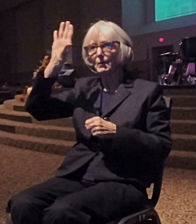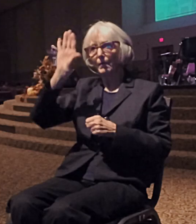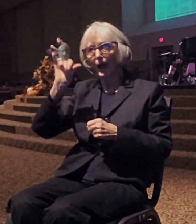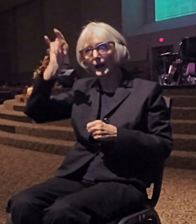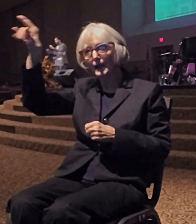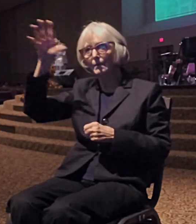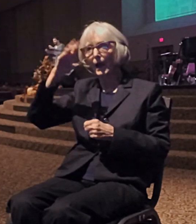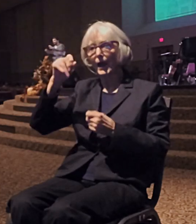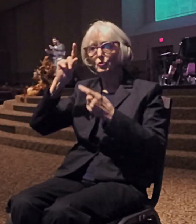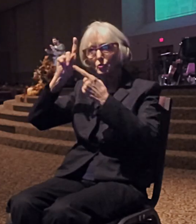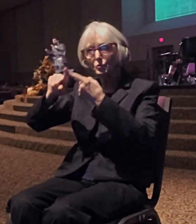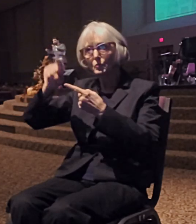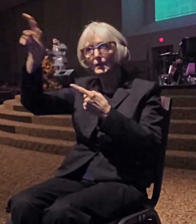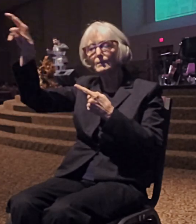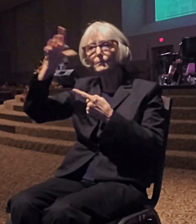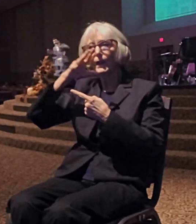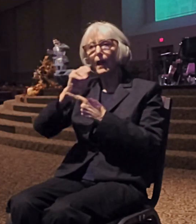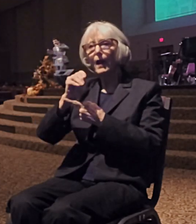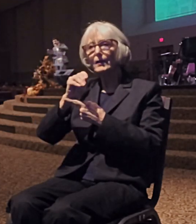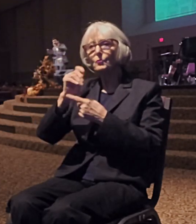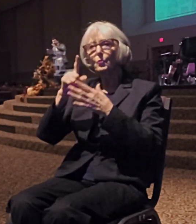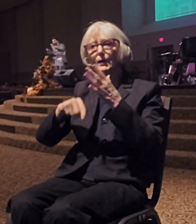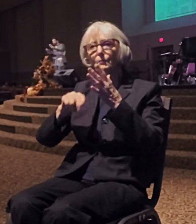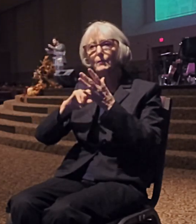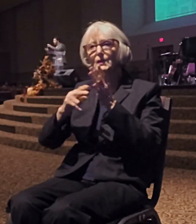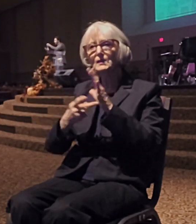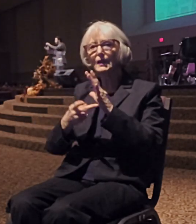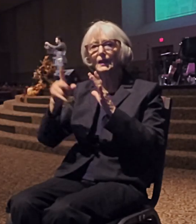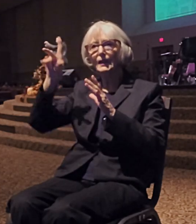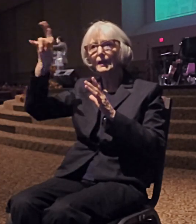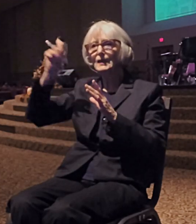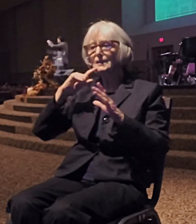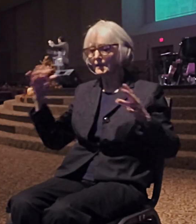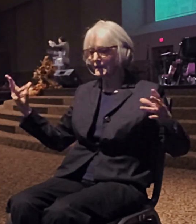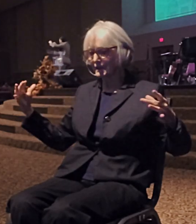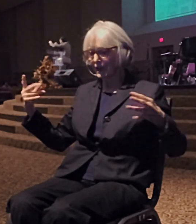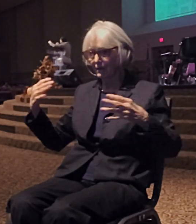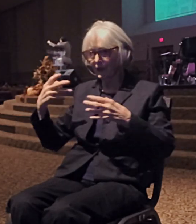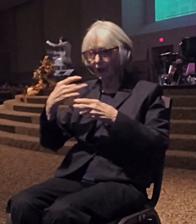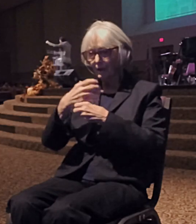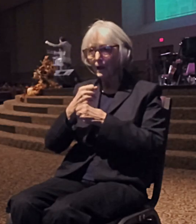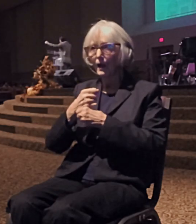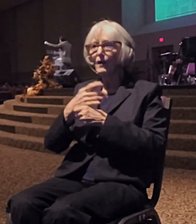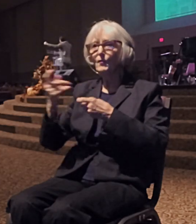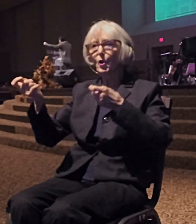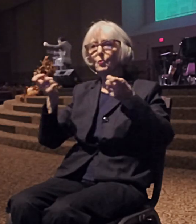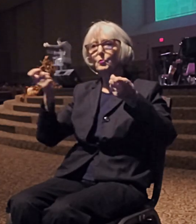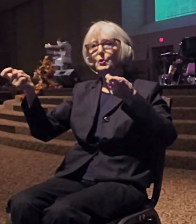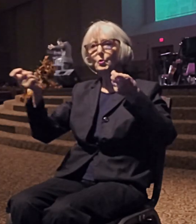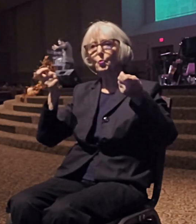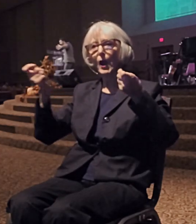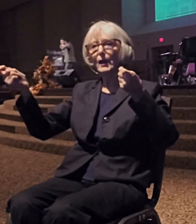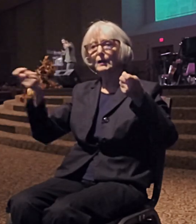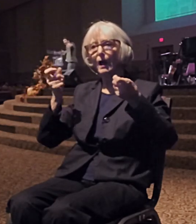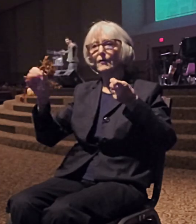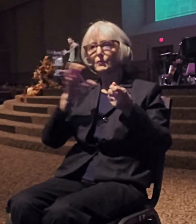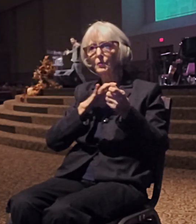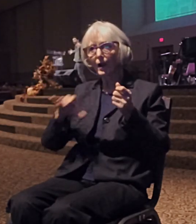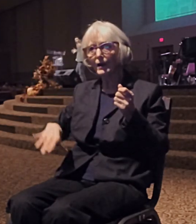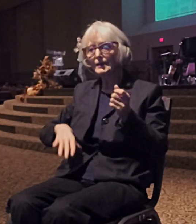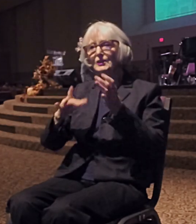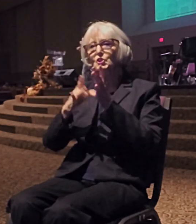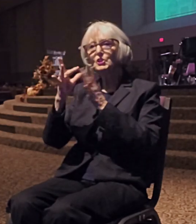him. And what it means that he is summing up is the rule and reign of Christ. Jesus is